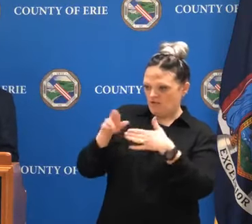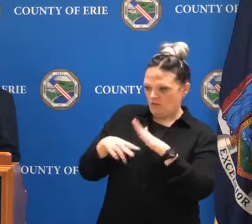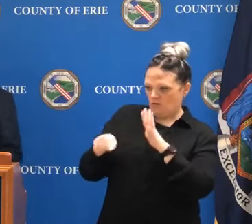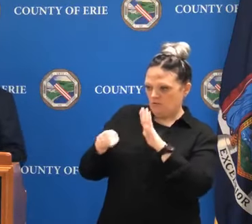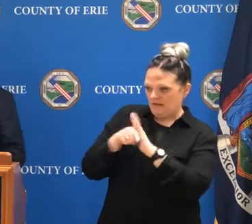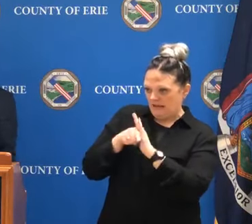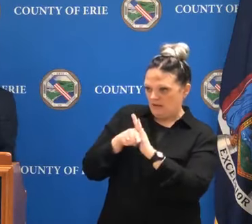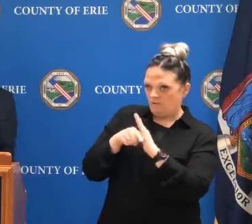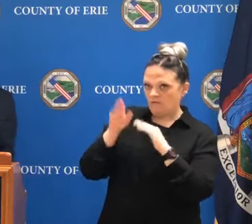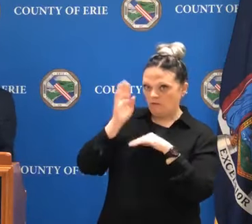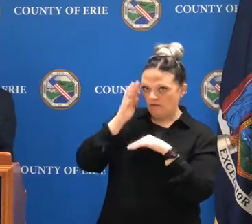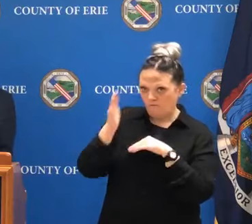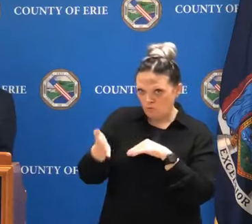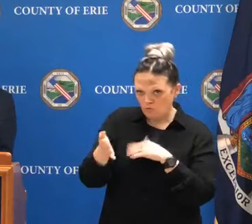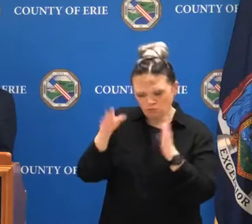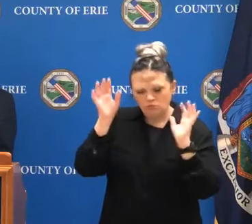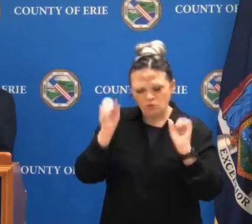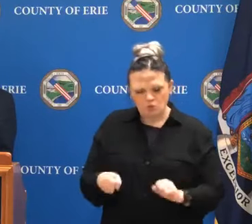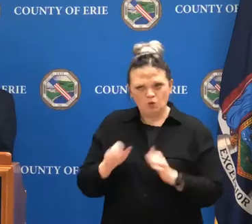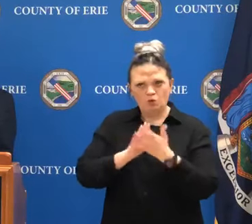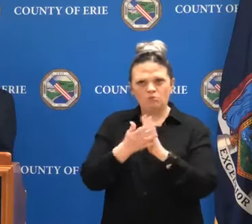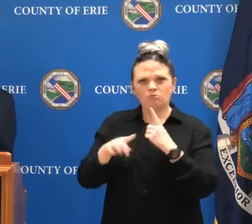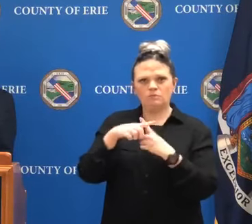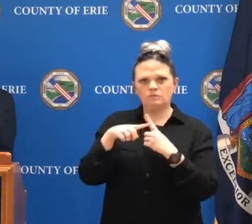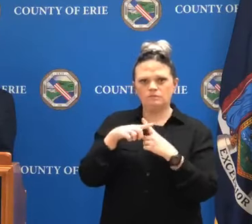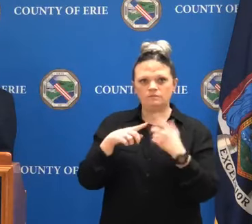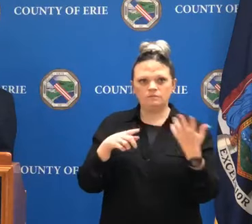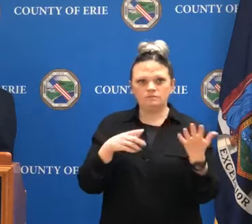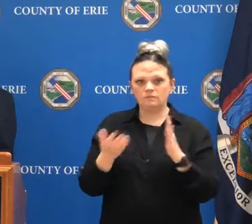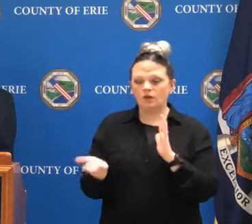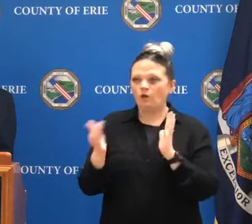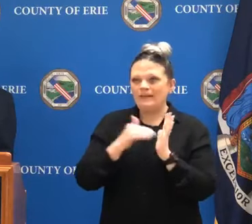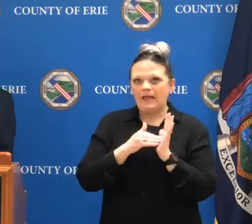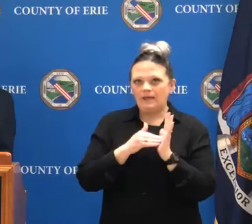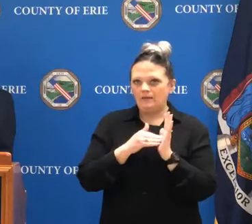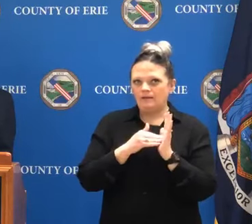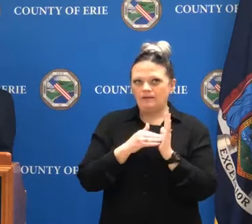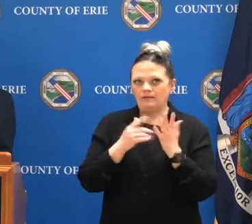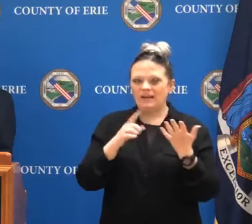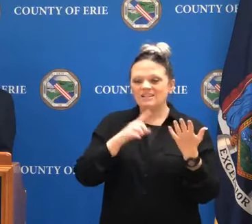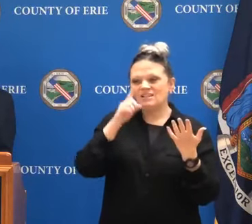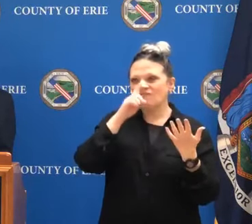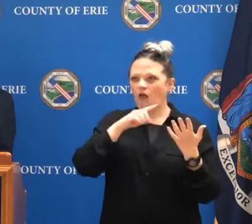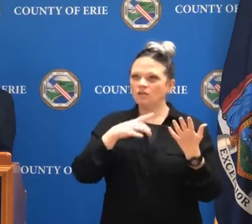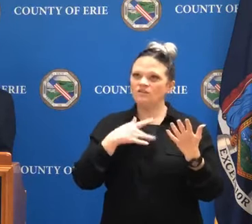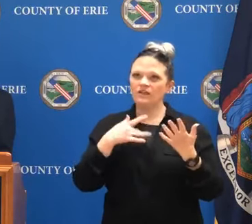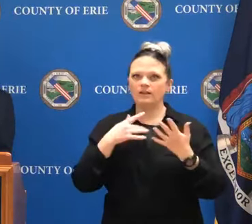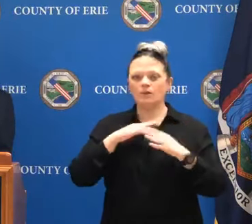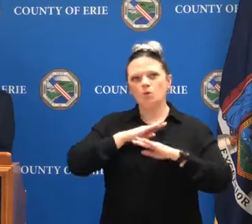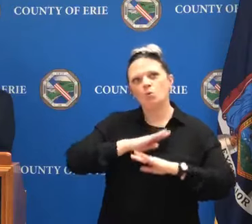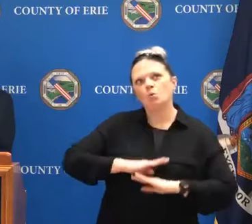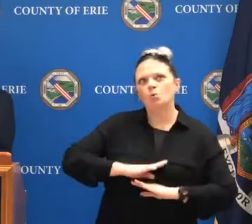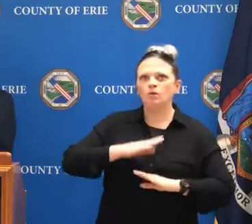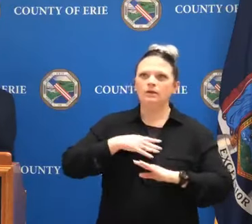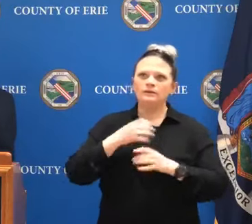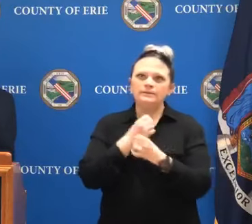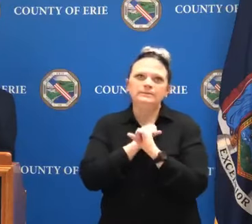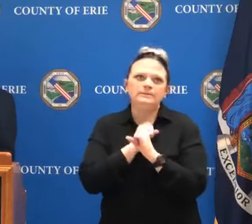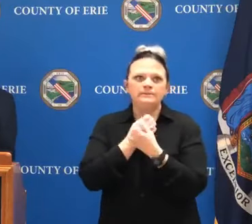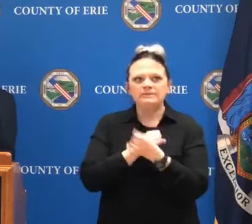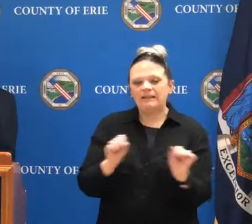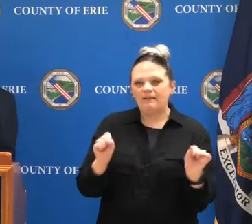And in the future, they could test positive. So, again, it's a false sense of security that if somebody believes that they